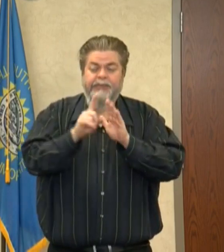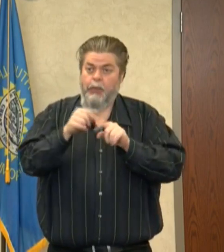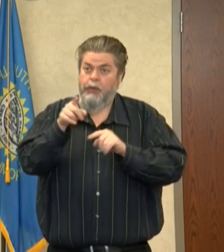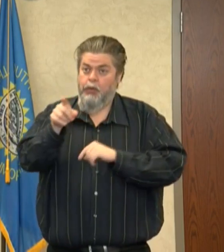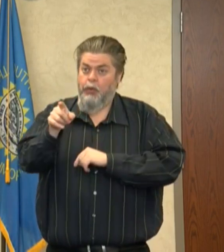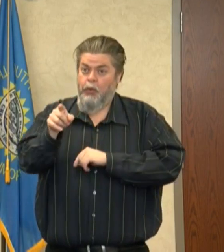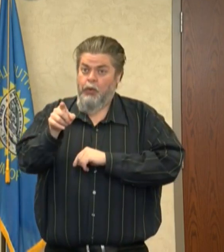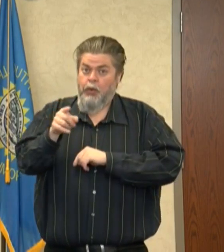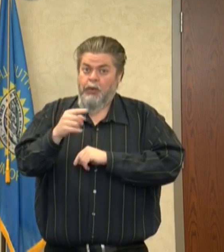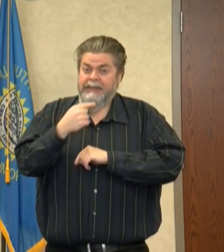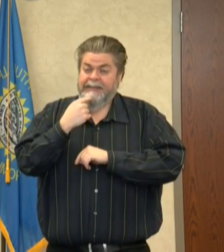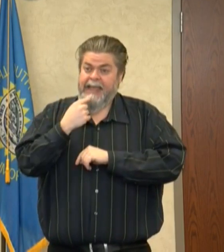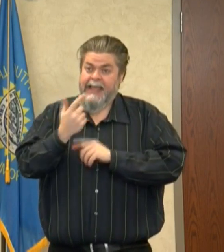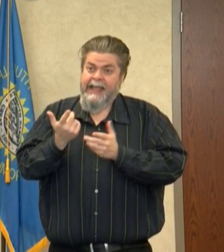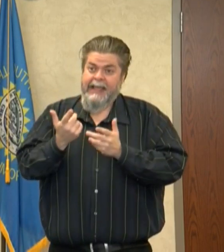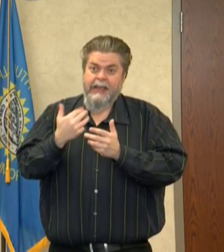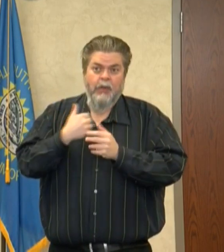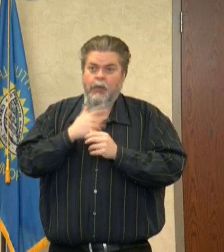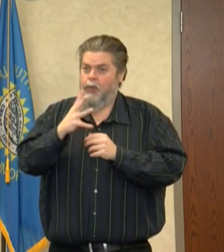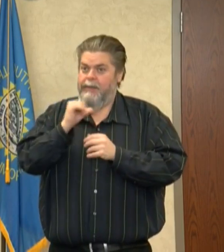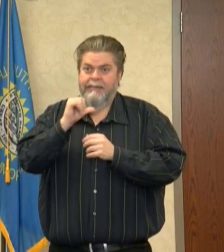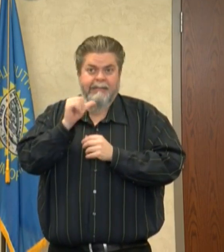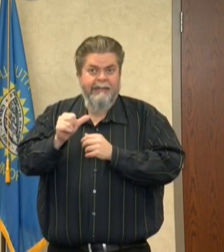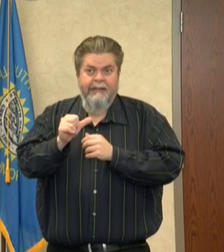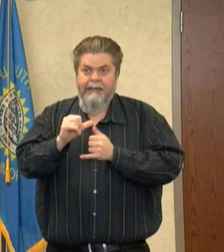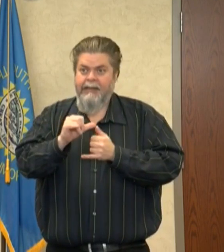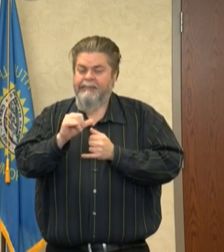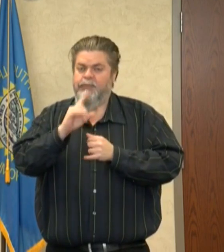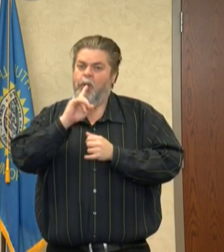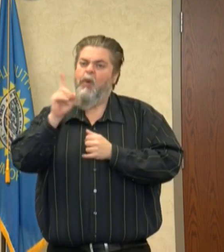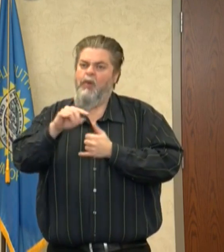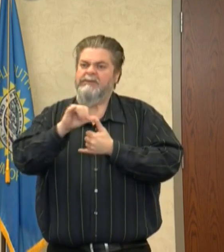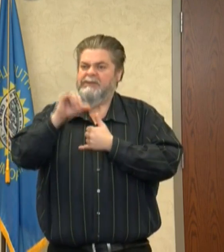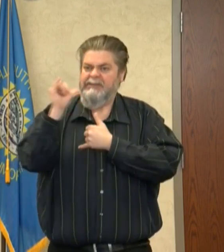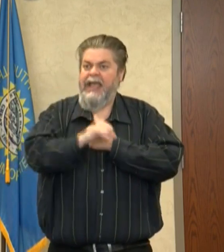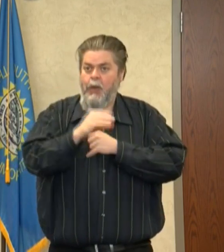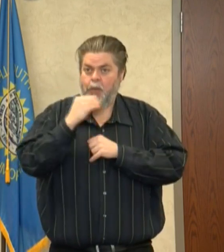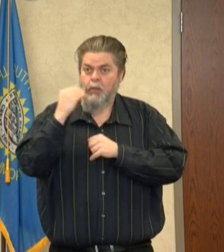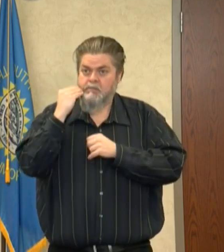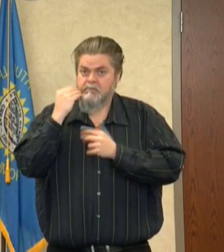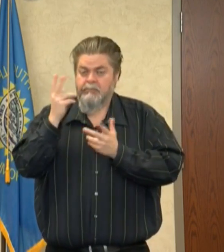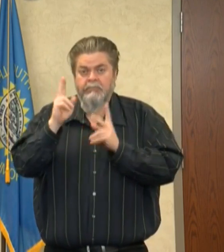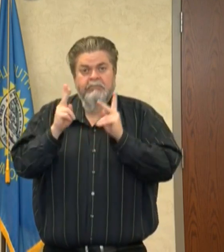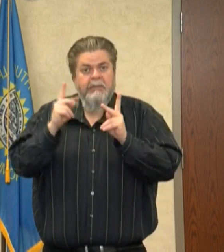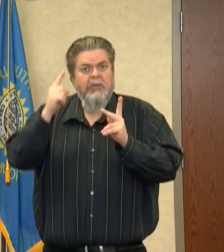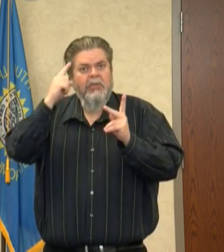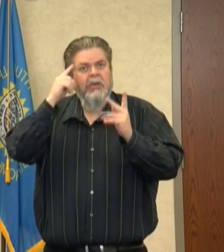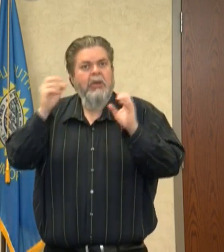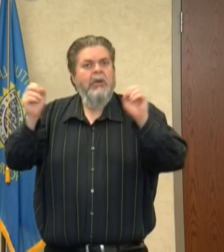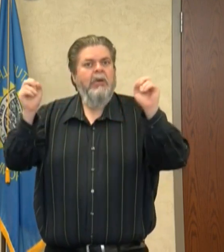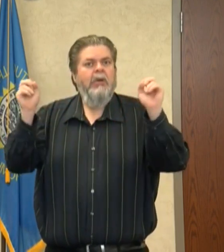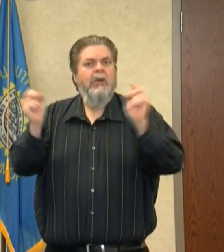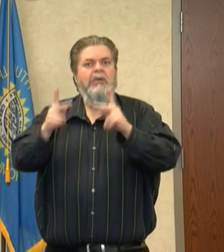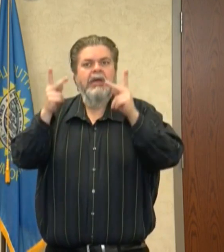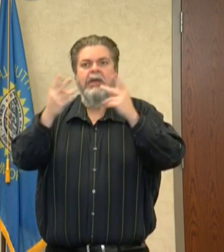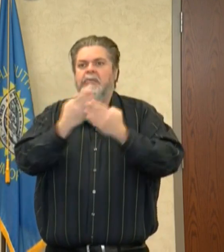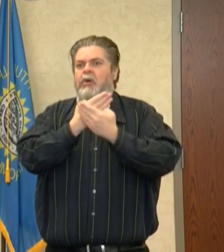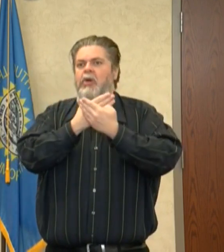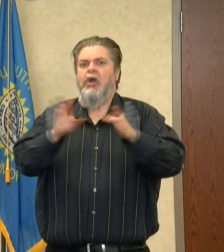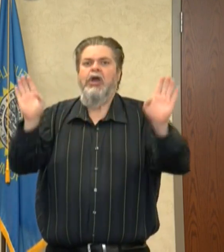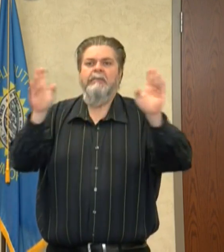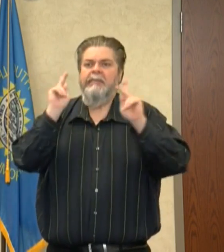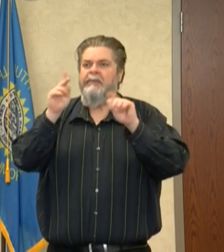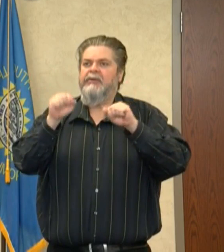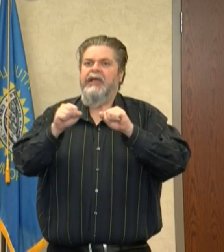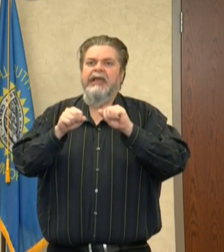okay, we're not going to do a stay-at-home order in our city, people are like, all right, good, we got it,